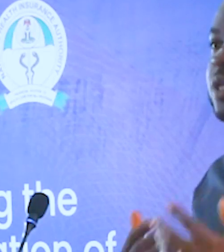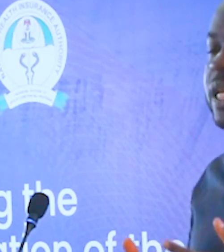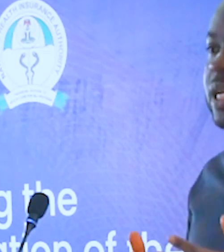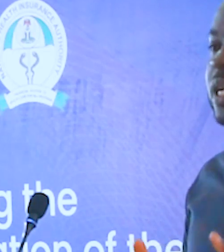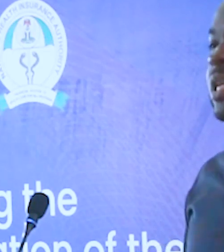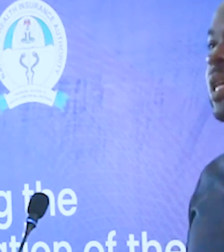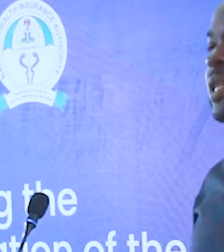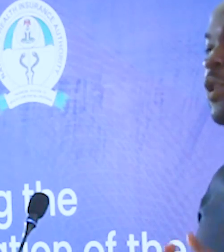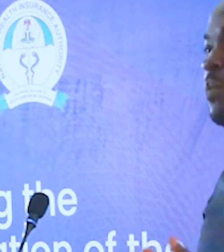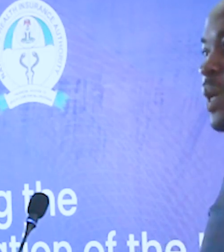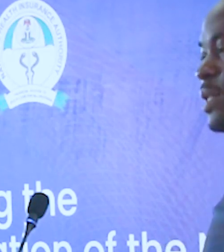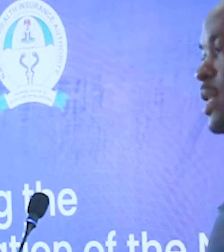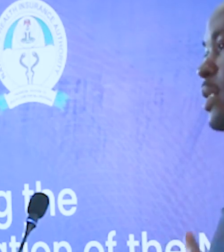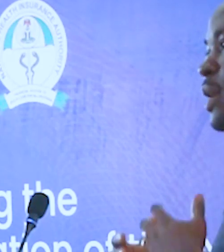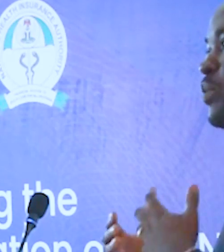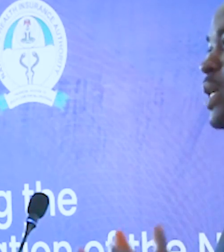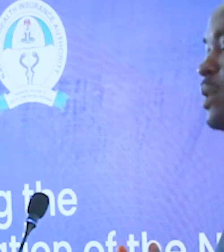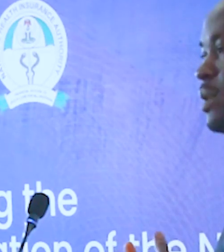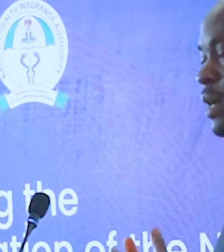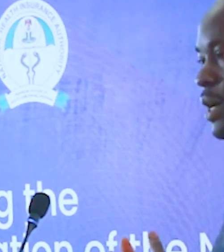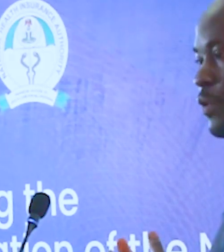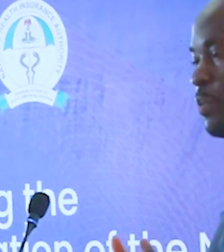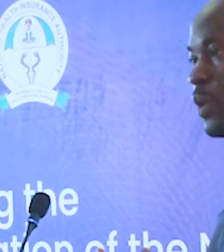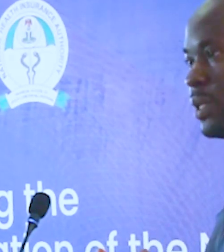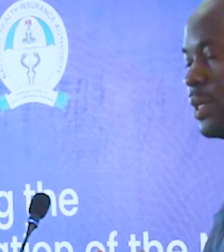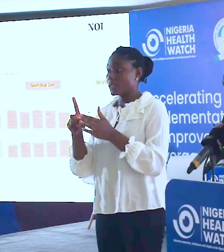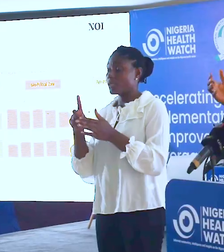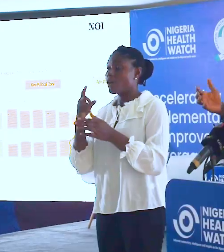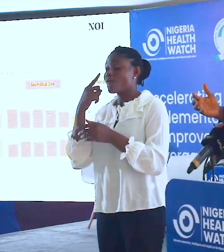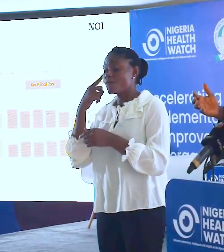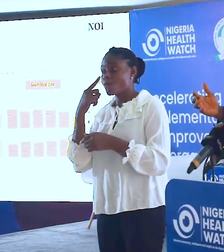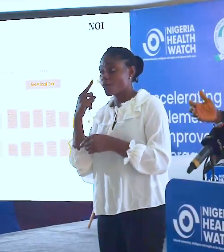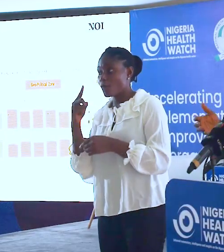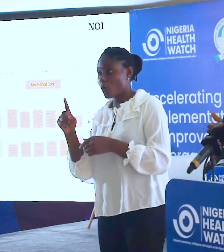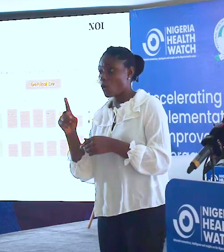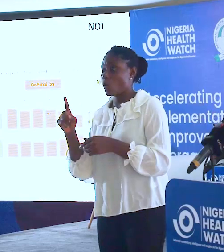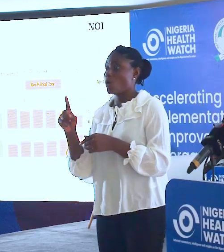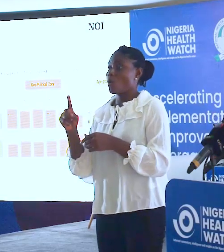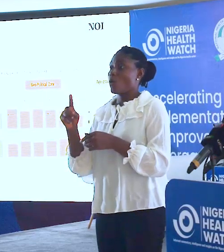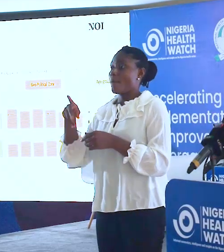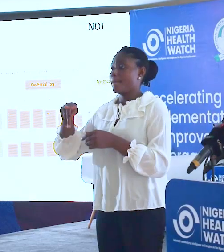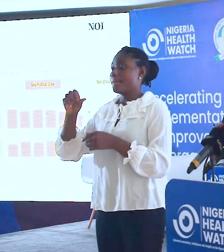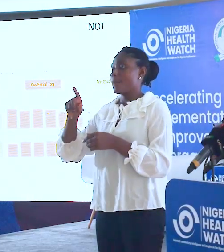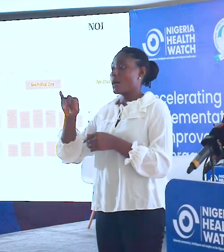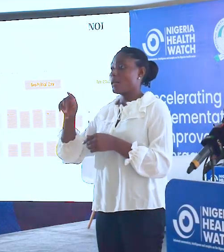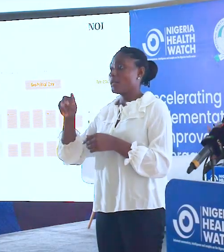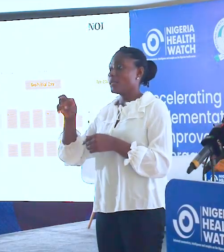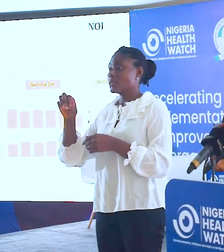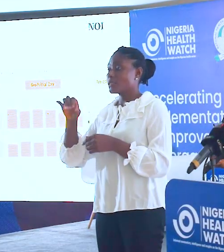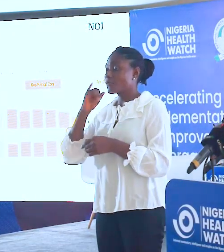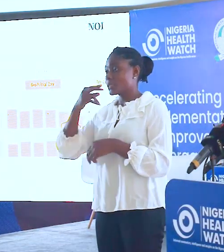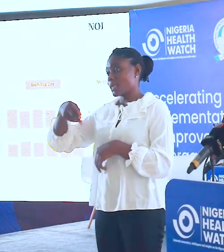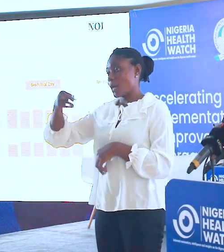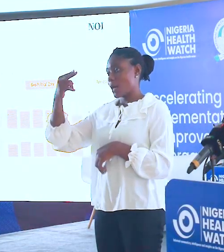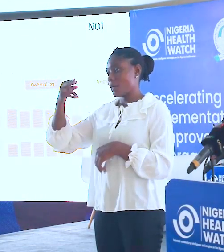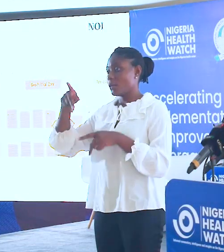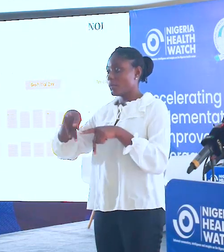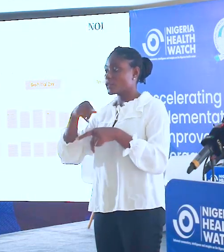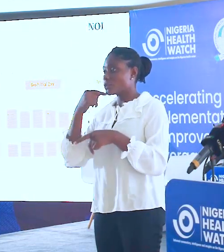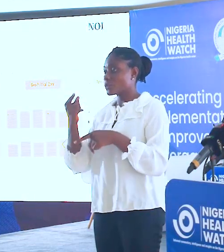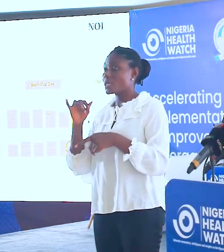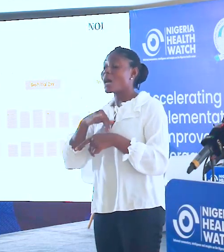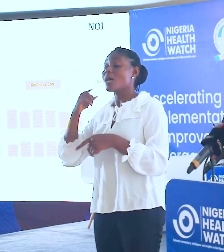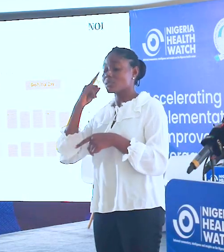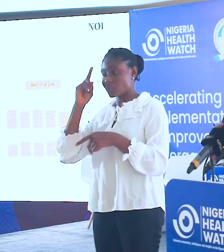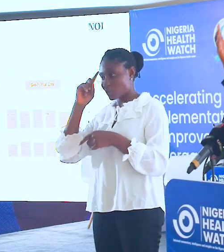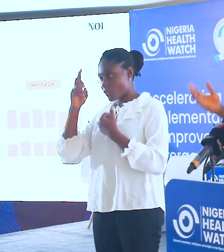do you think that the numbers that are being reported of palliatives is high? The person says, I